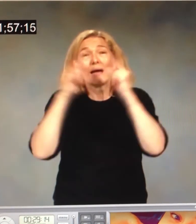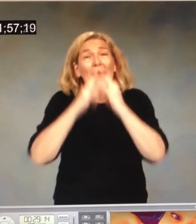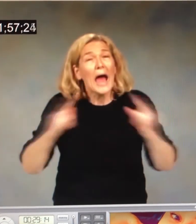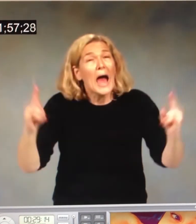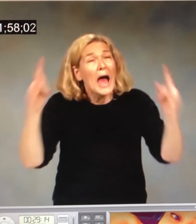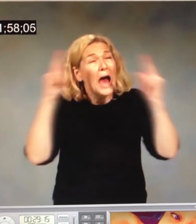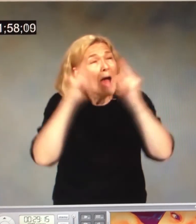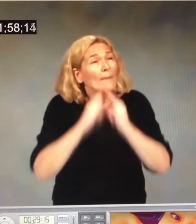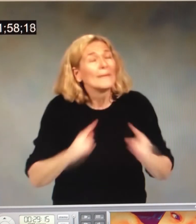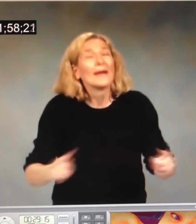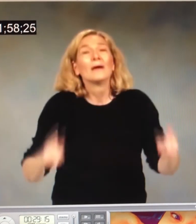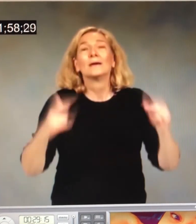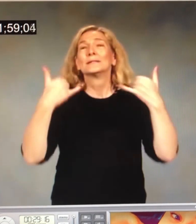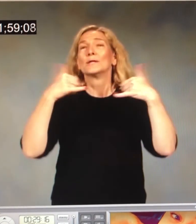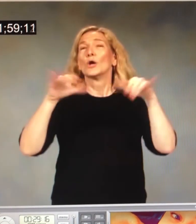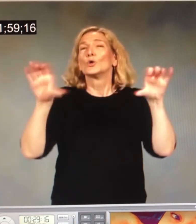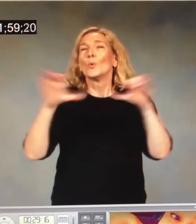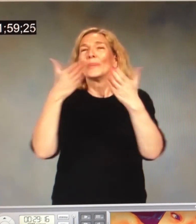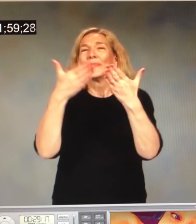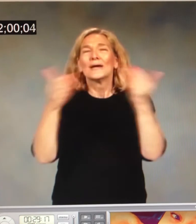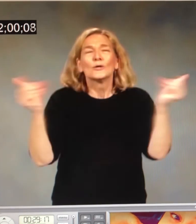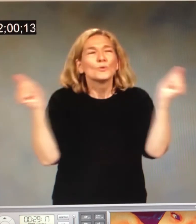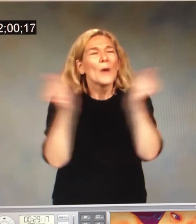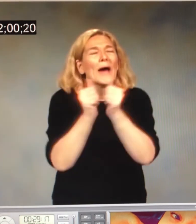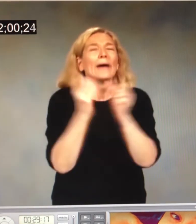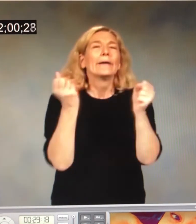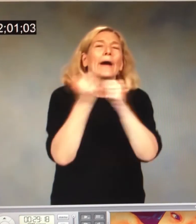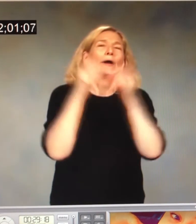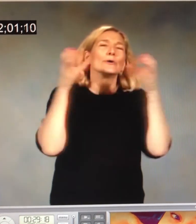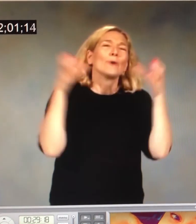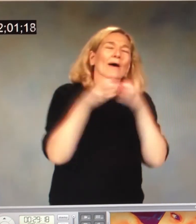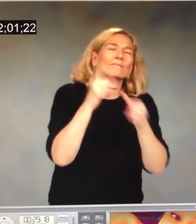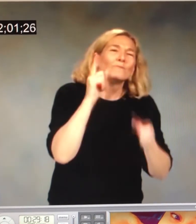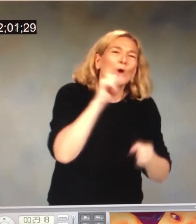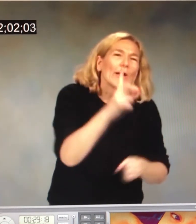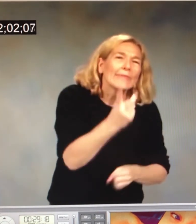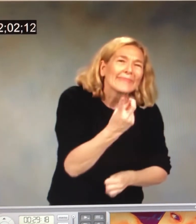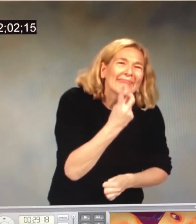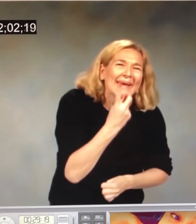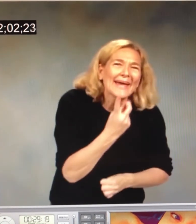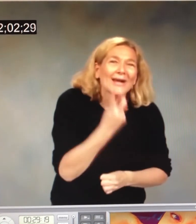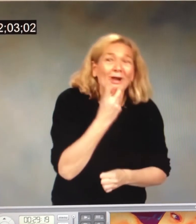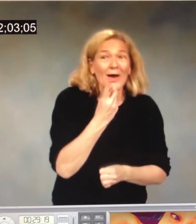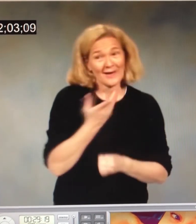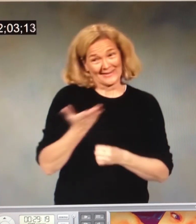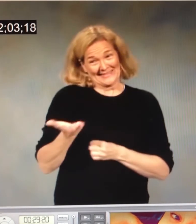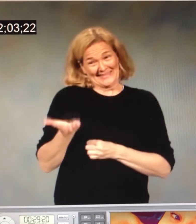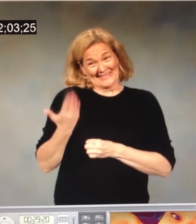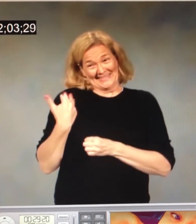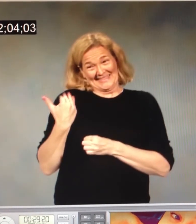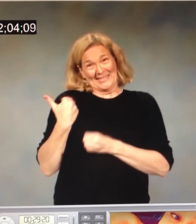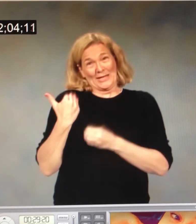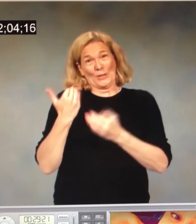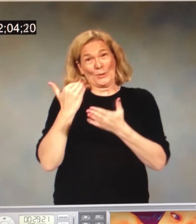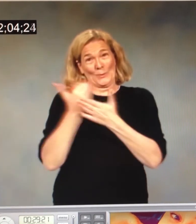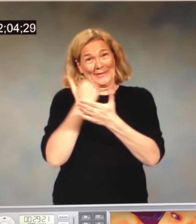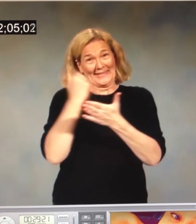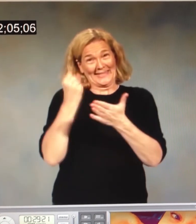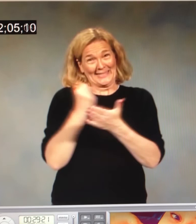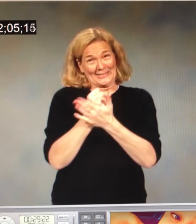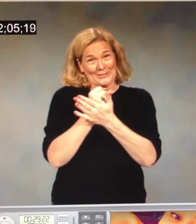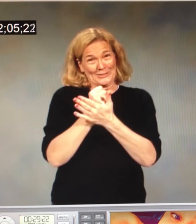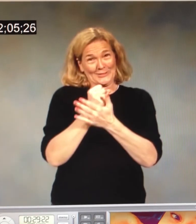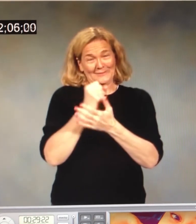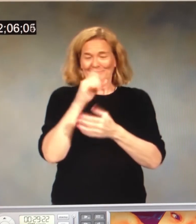friends. They still go camping. They still do things together. They still get together